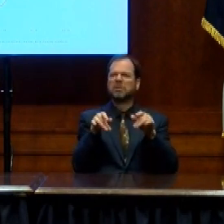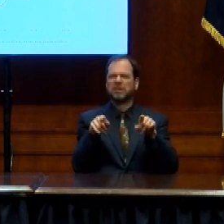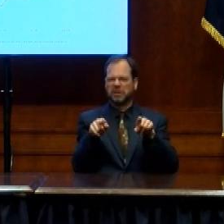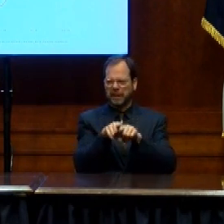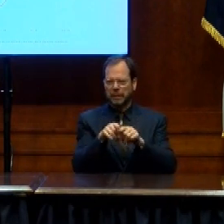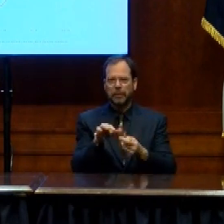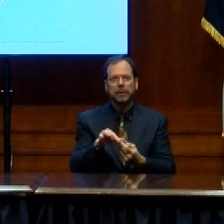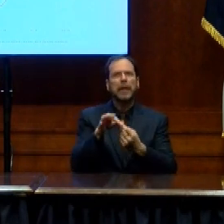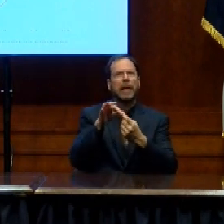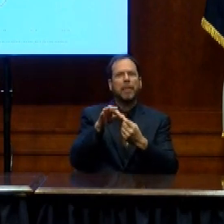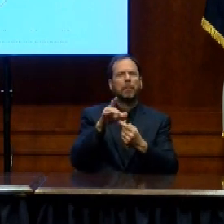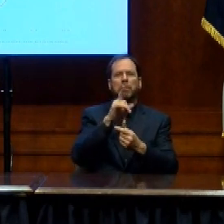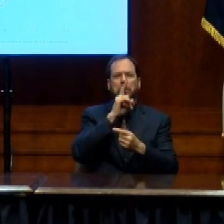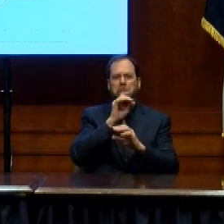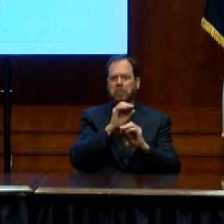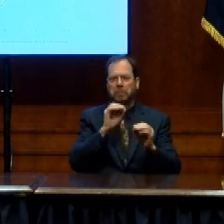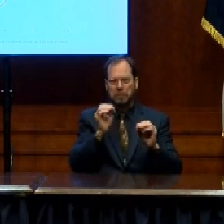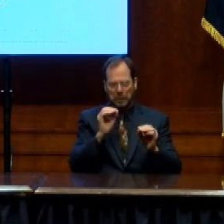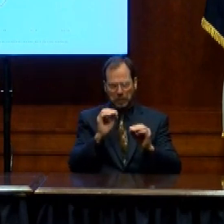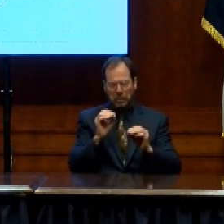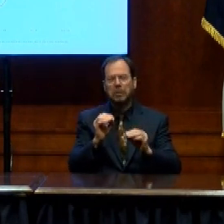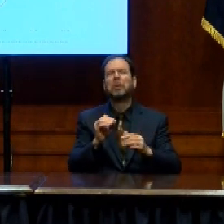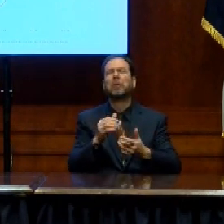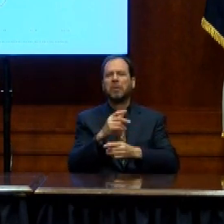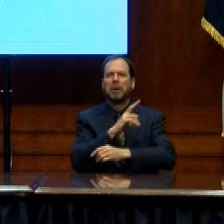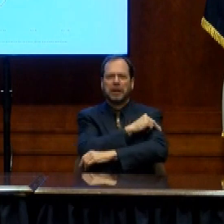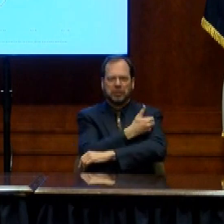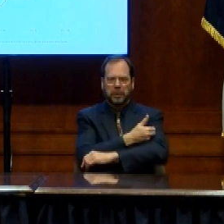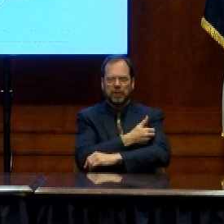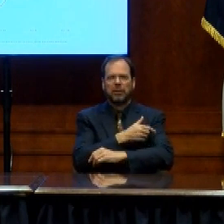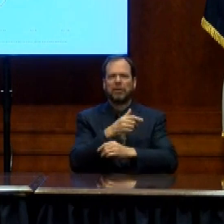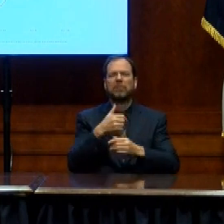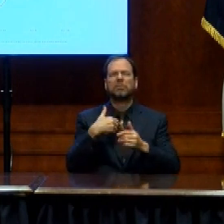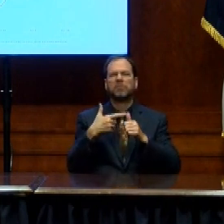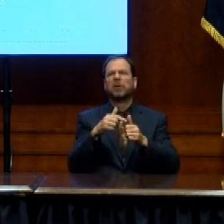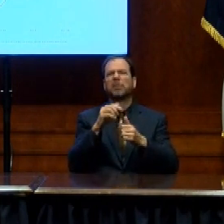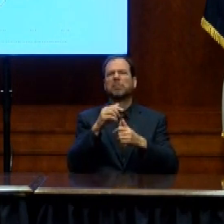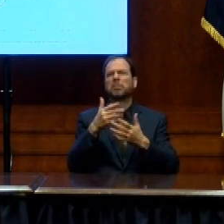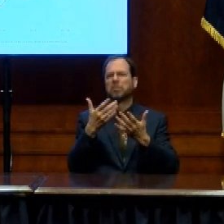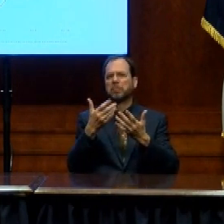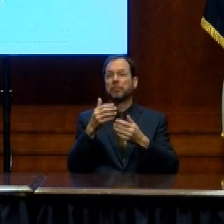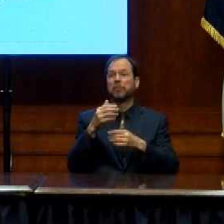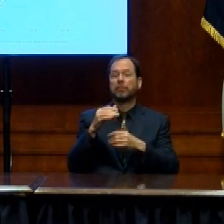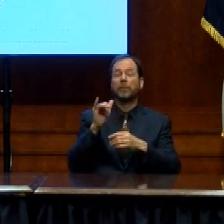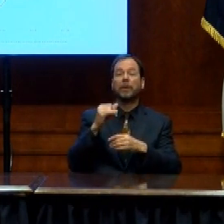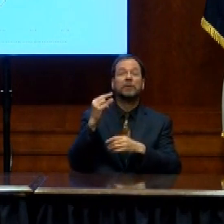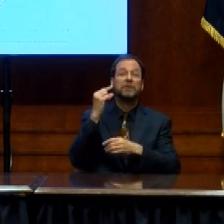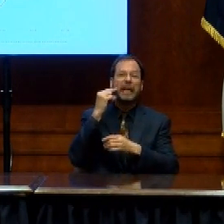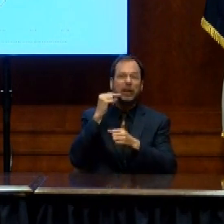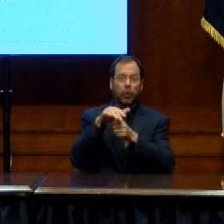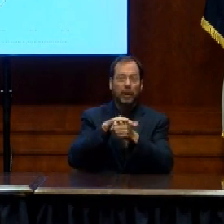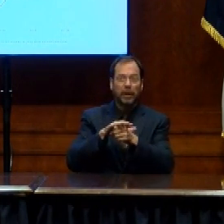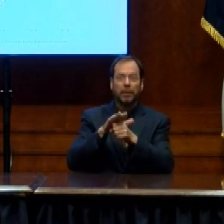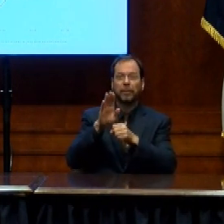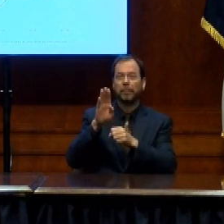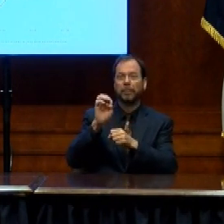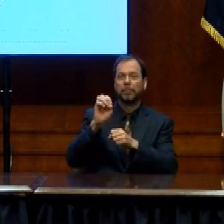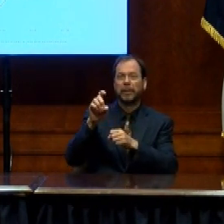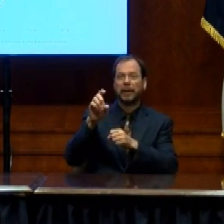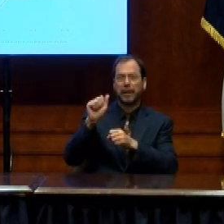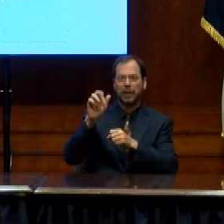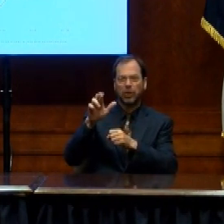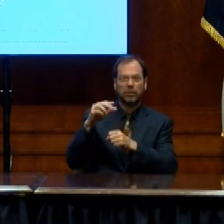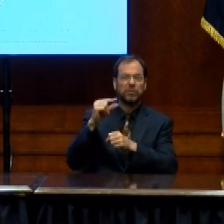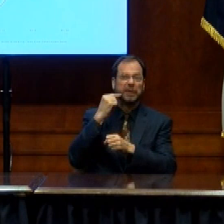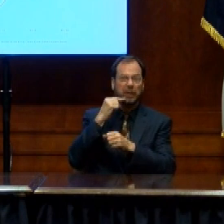for the hospitalization rate. And these are all just in alphabetical order. So you see Bexar County, and understand, look on the